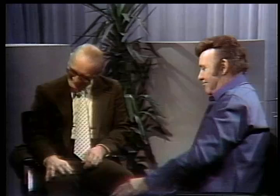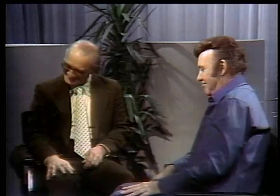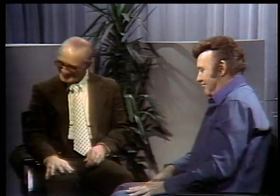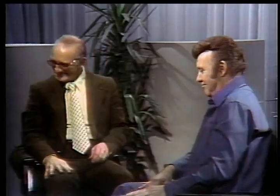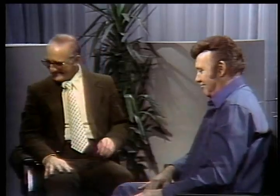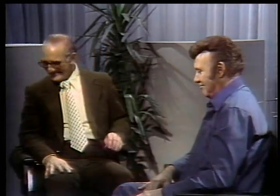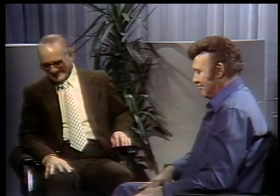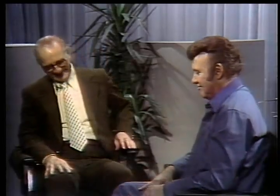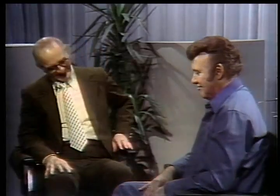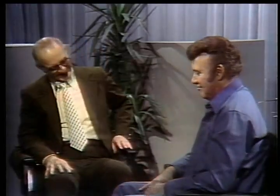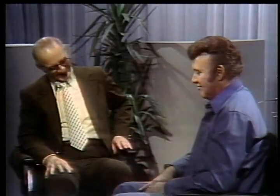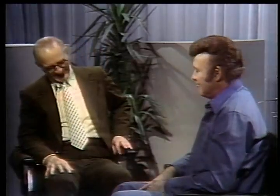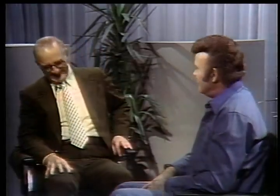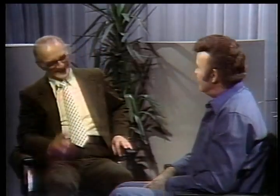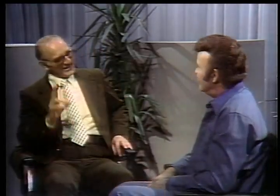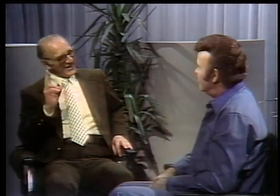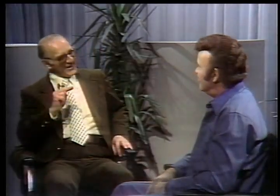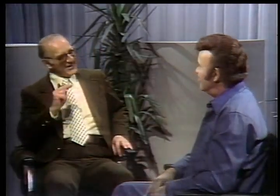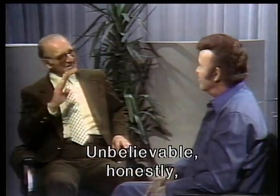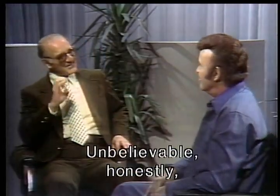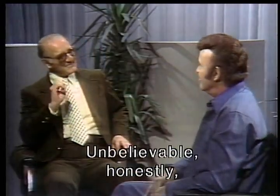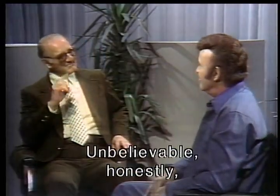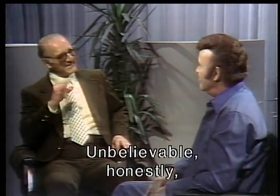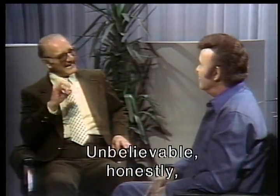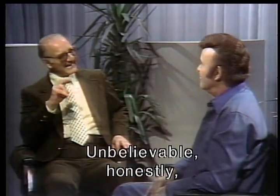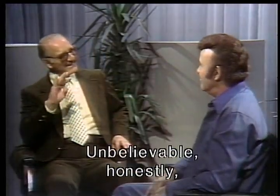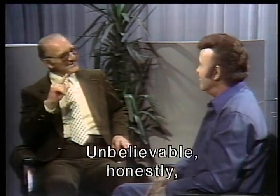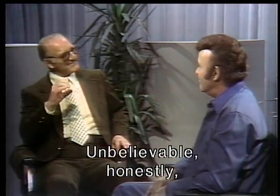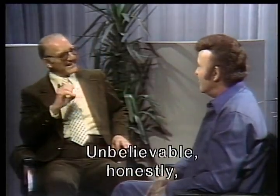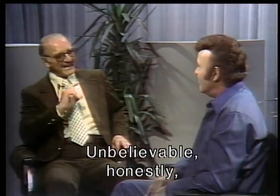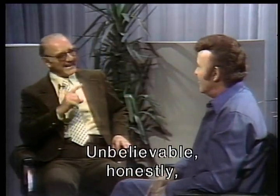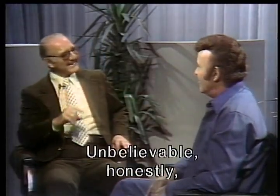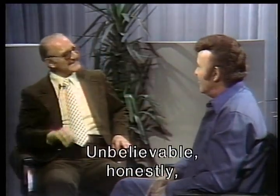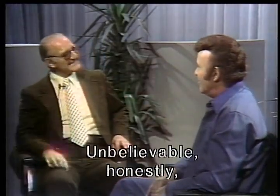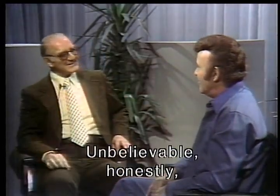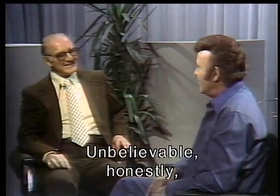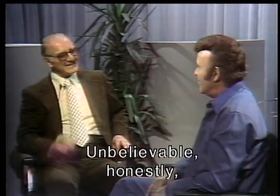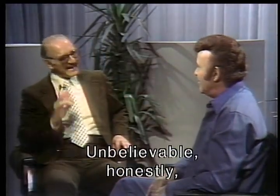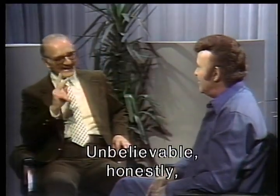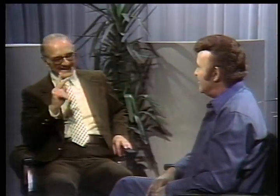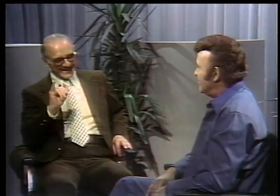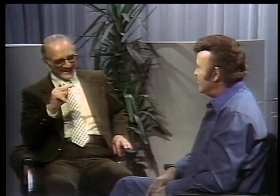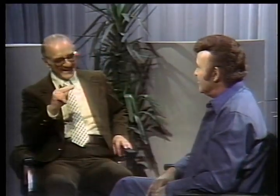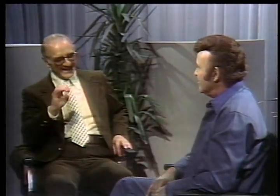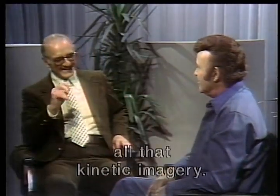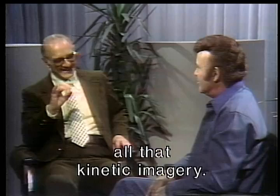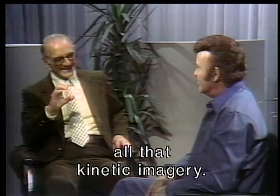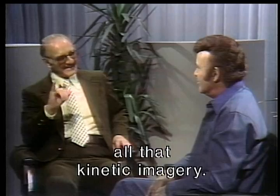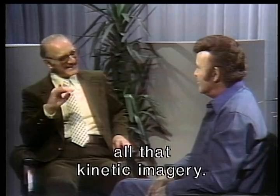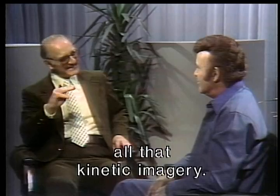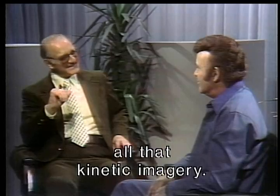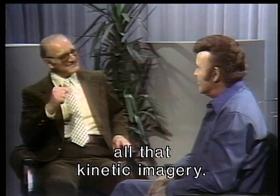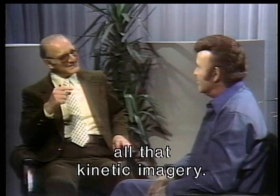Unbelievable, honest. Oh, that kinetic